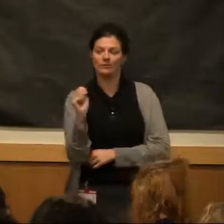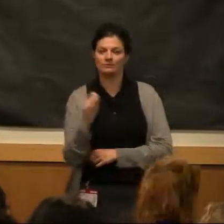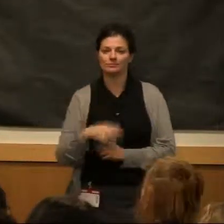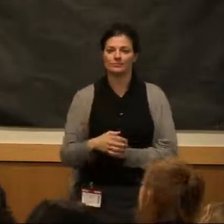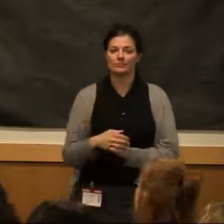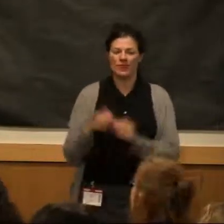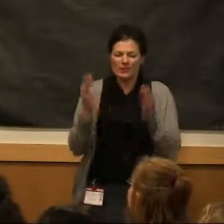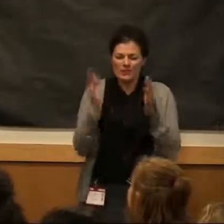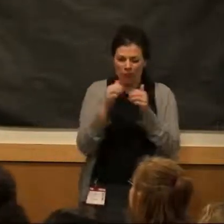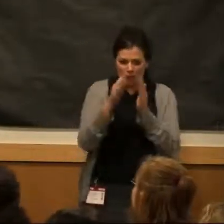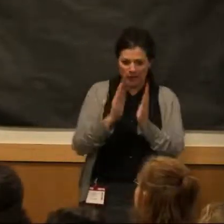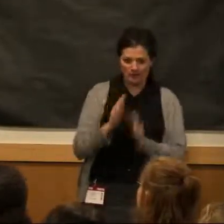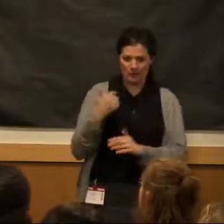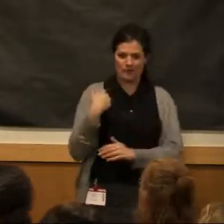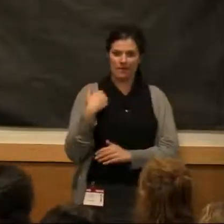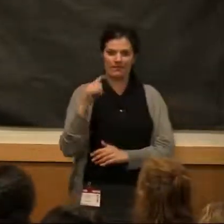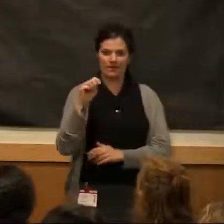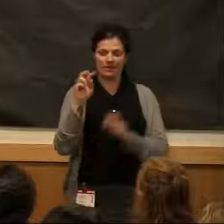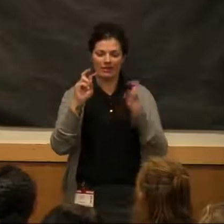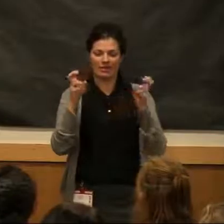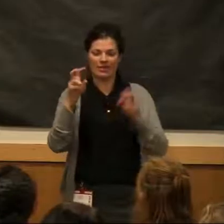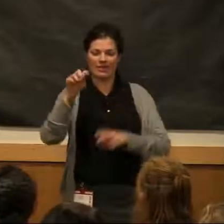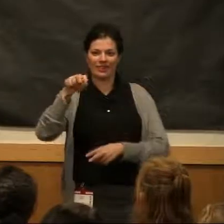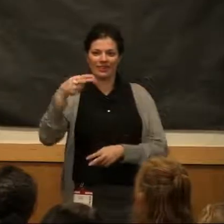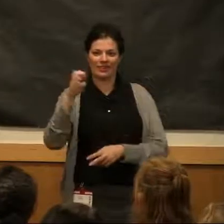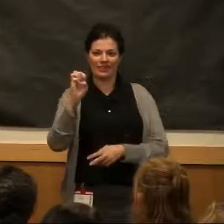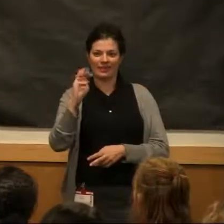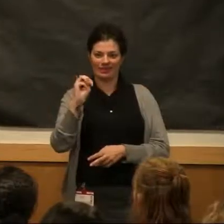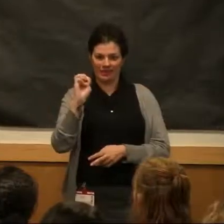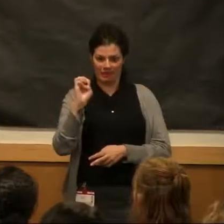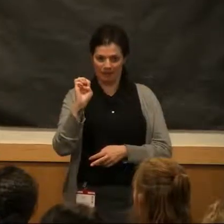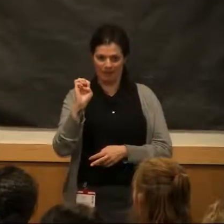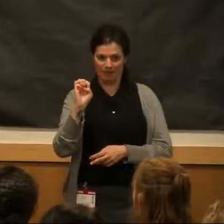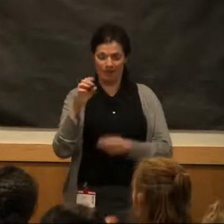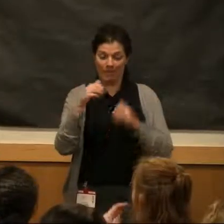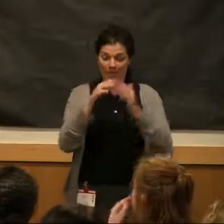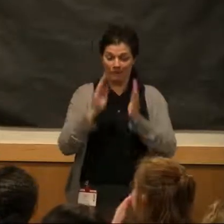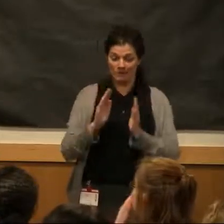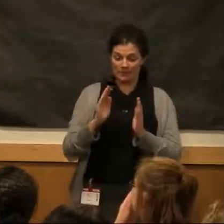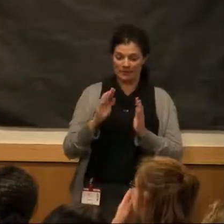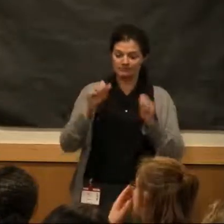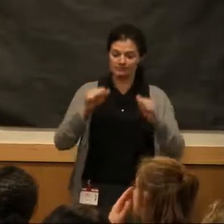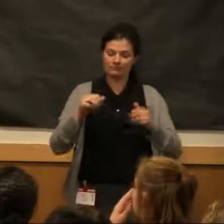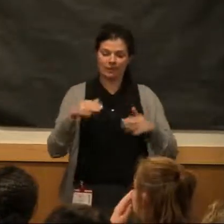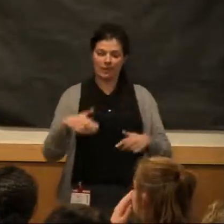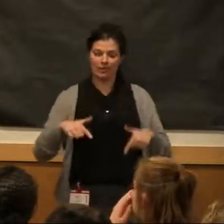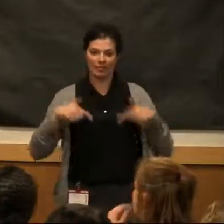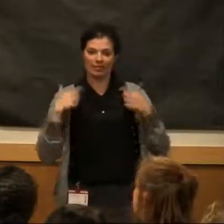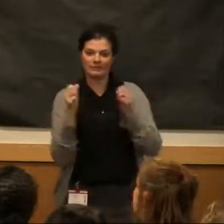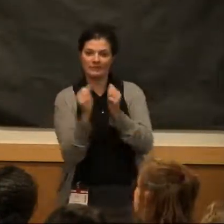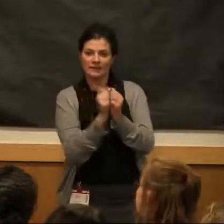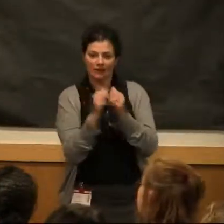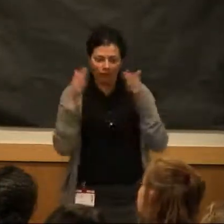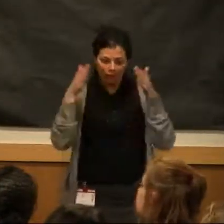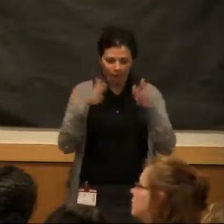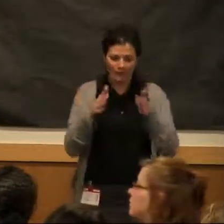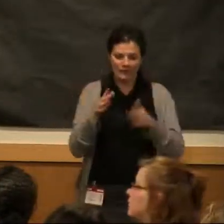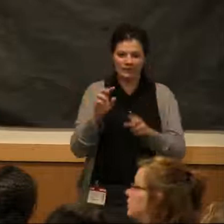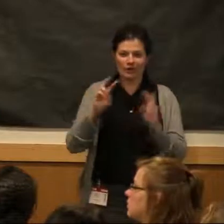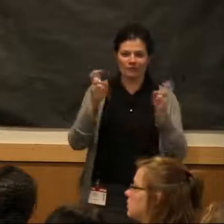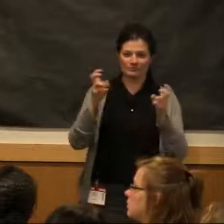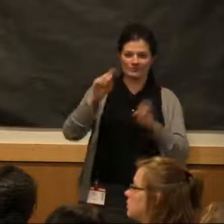houses, we offer a lot of themed housing, and so it gives students an opportunity to live together and focus on a theme in their